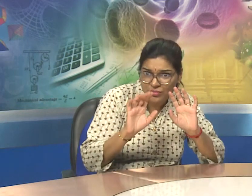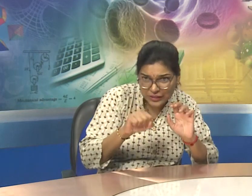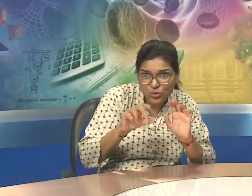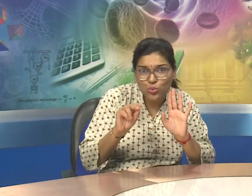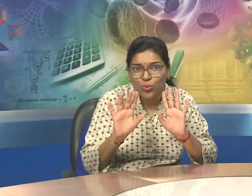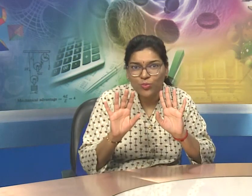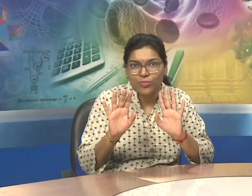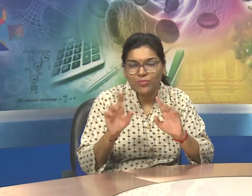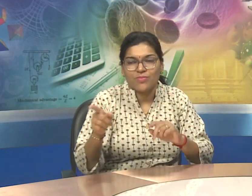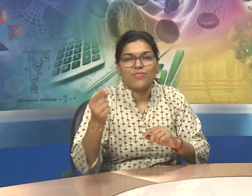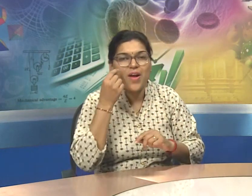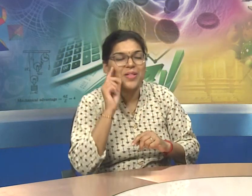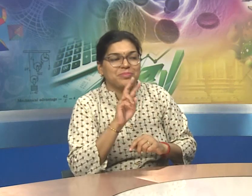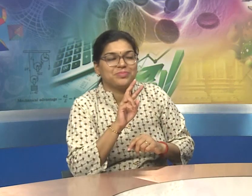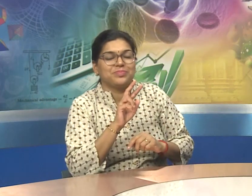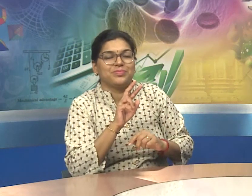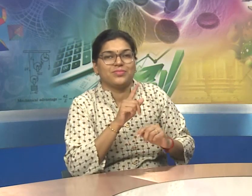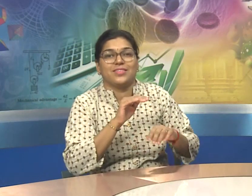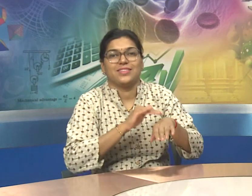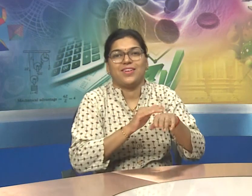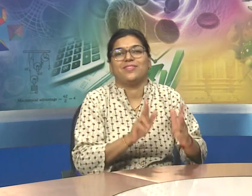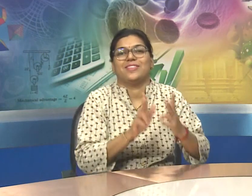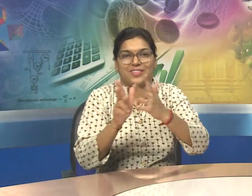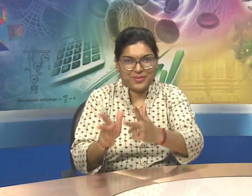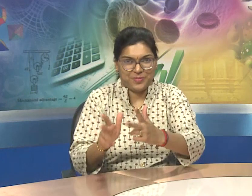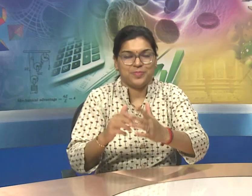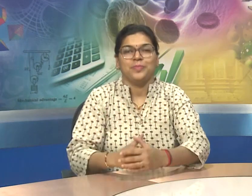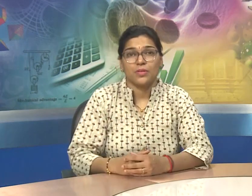This is sculpture, isn't it?